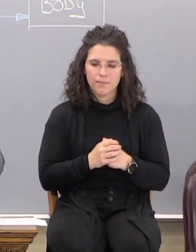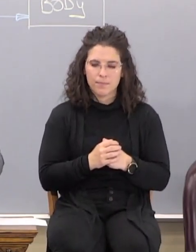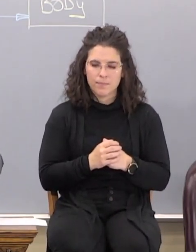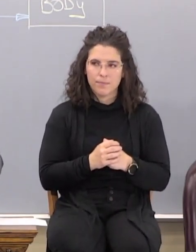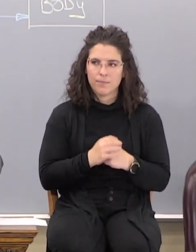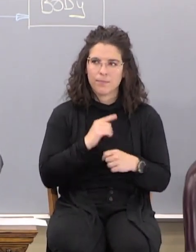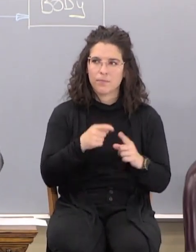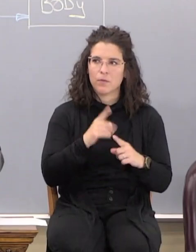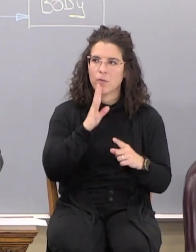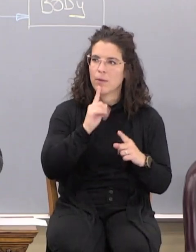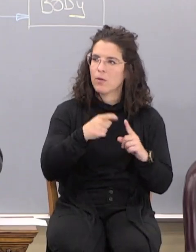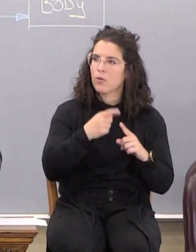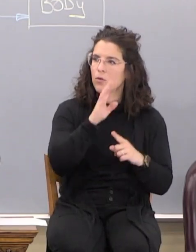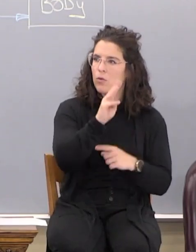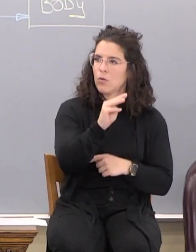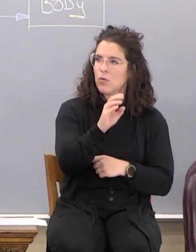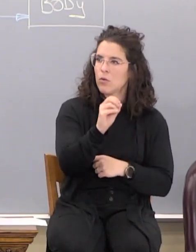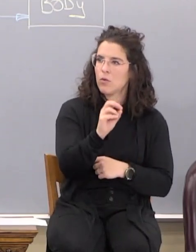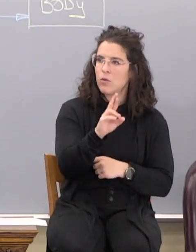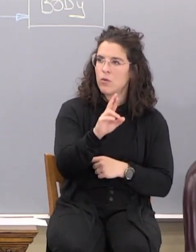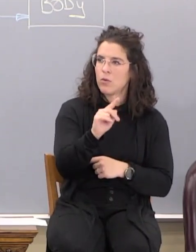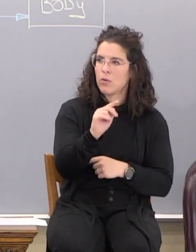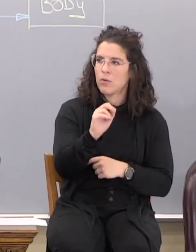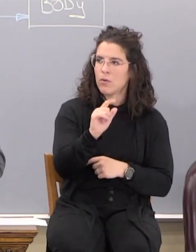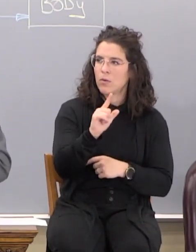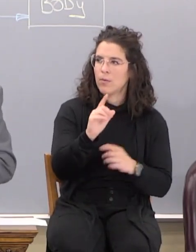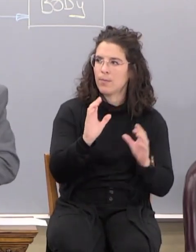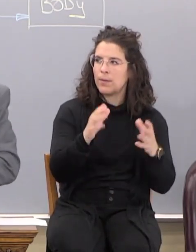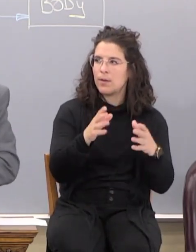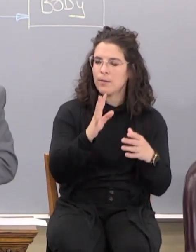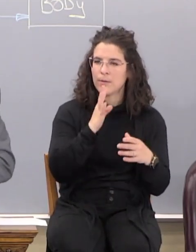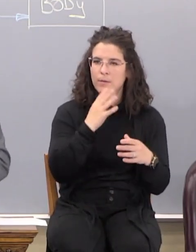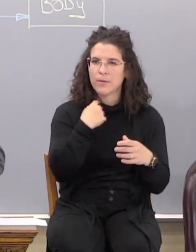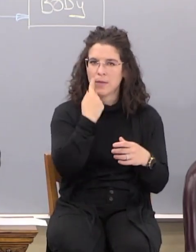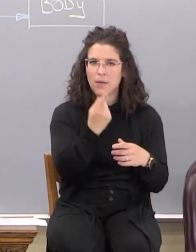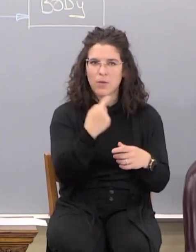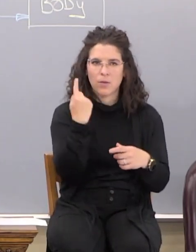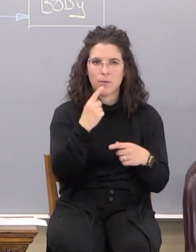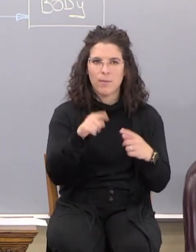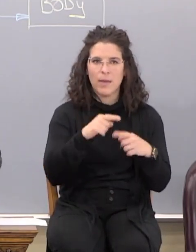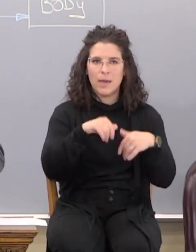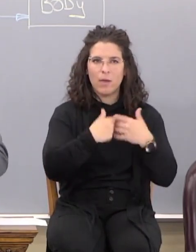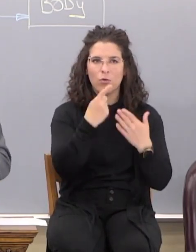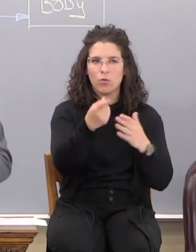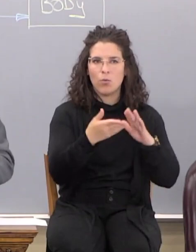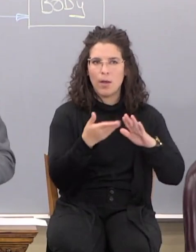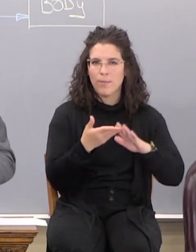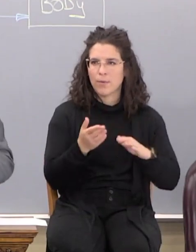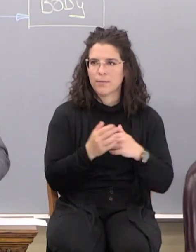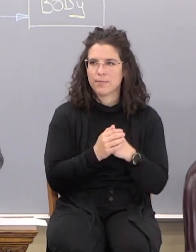Because when it talks about your mortal bodies, he's telling you something about how you operate.